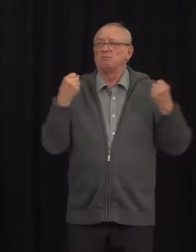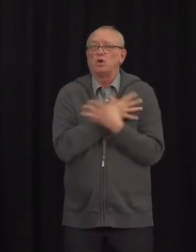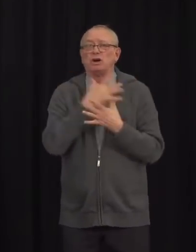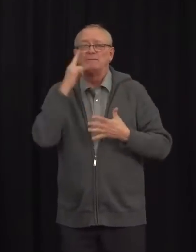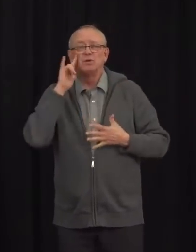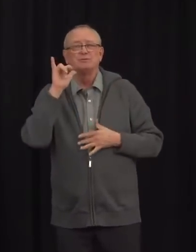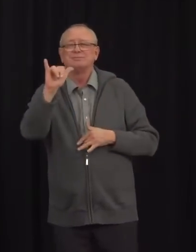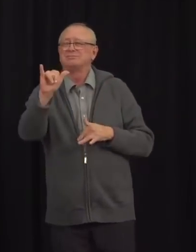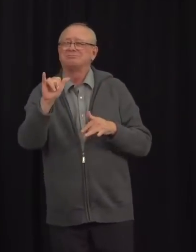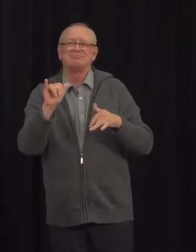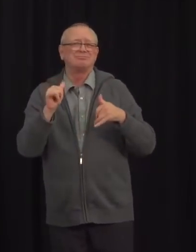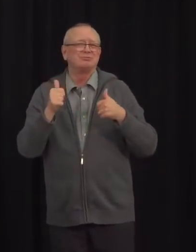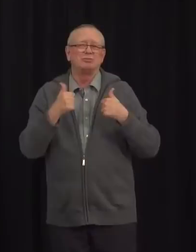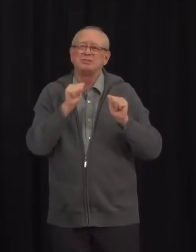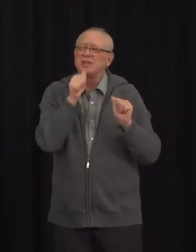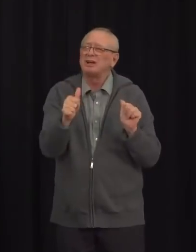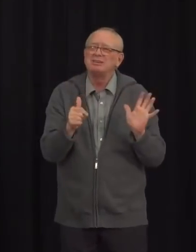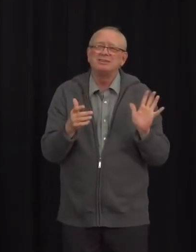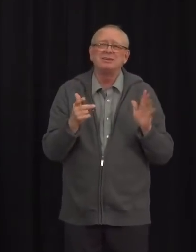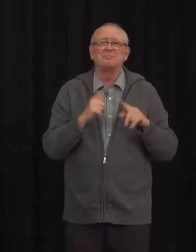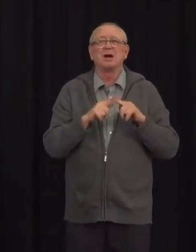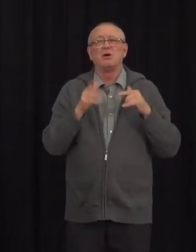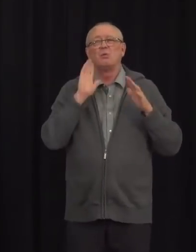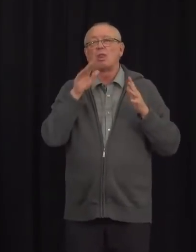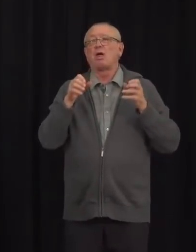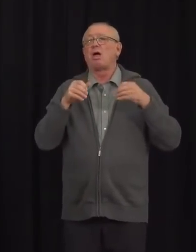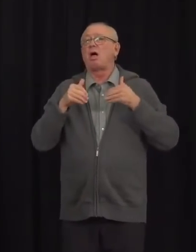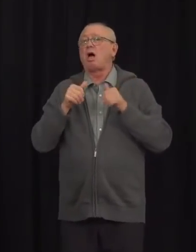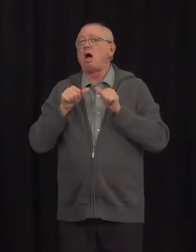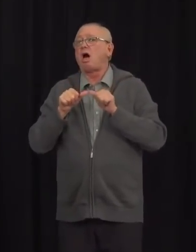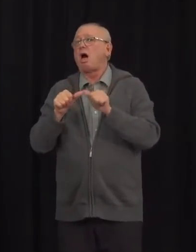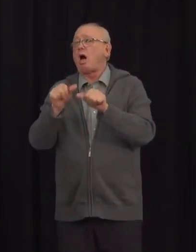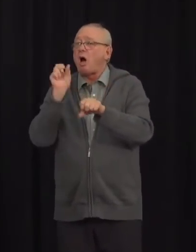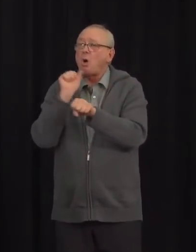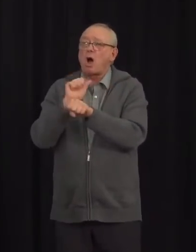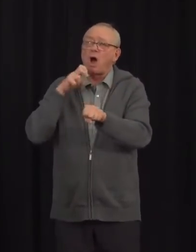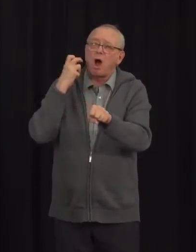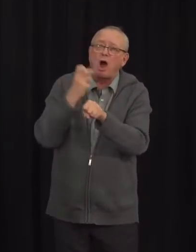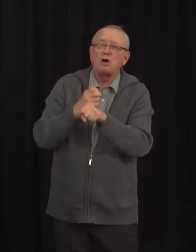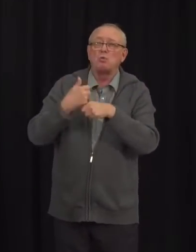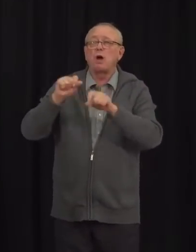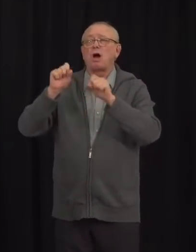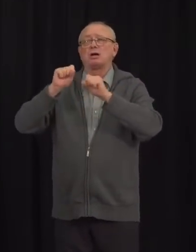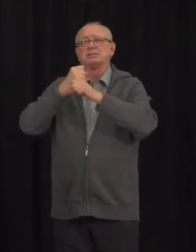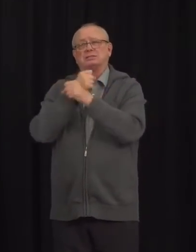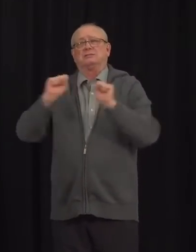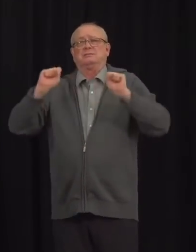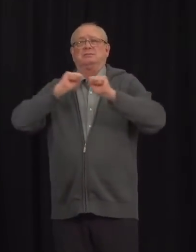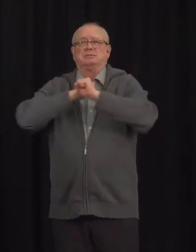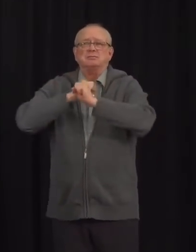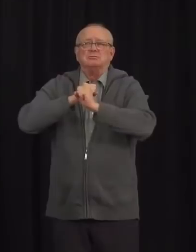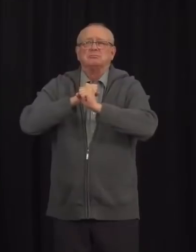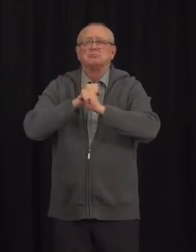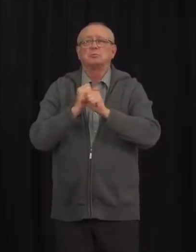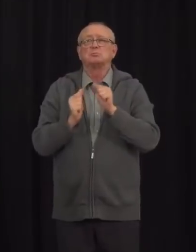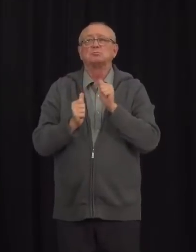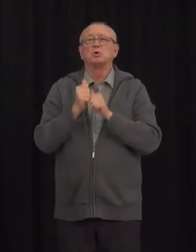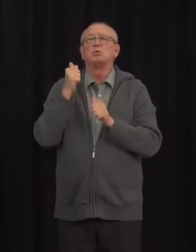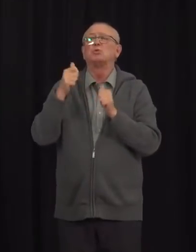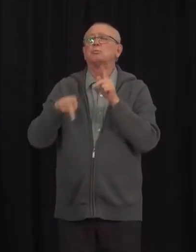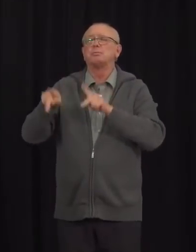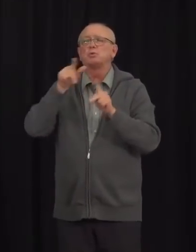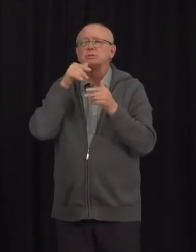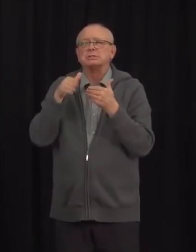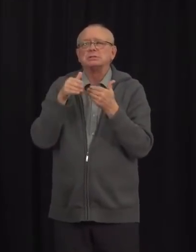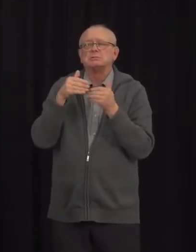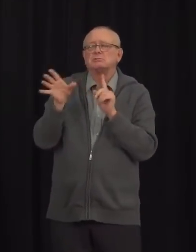we also cannot abandon our efforts to protect the most vulnerable members of our communities and to make sure the health system can continue